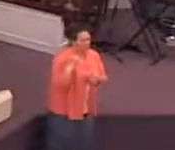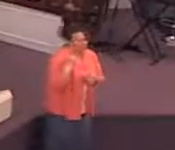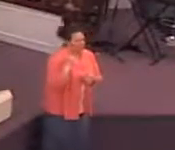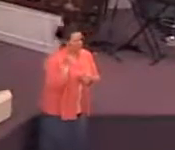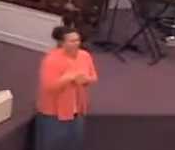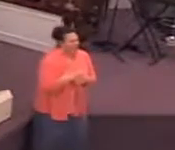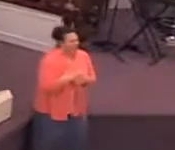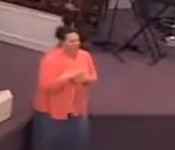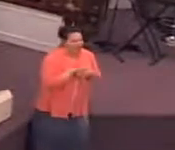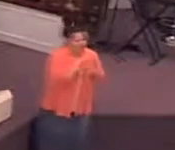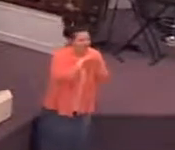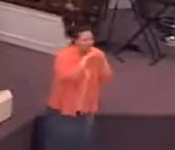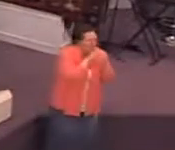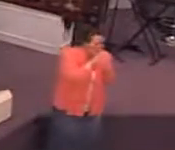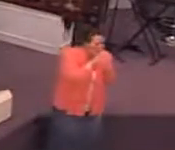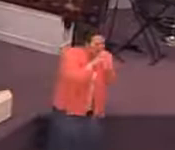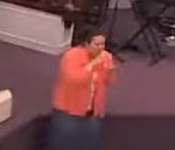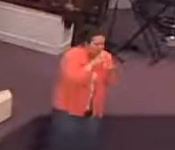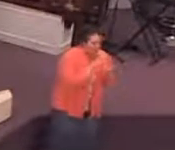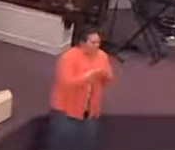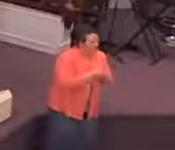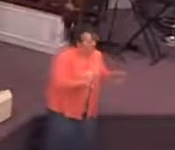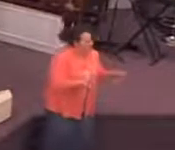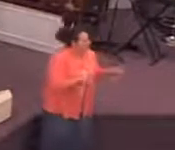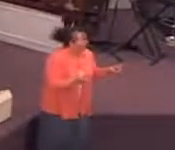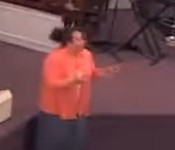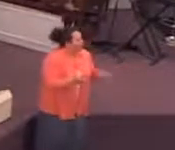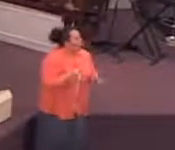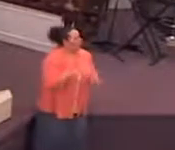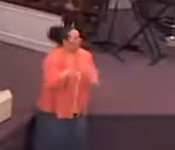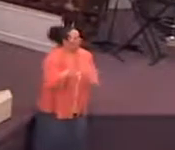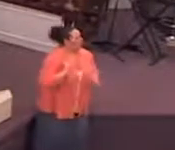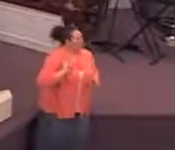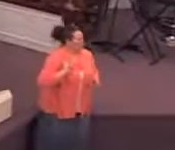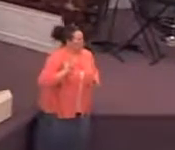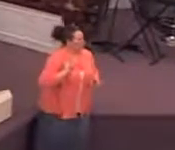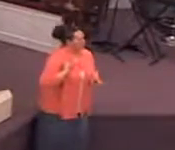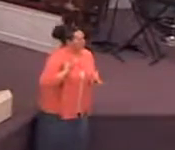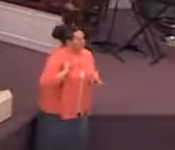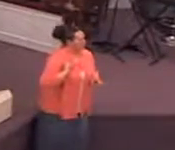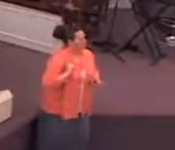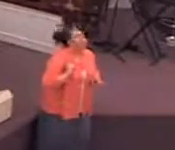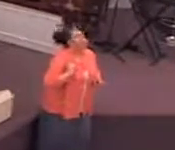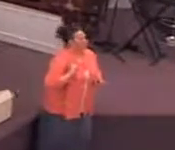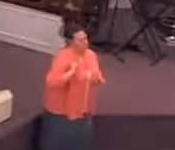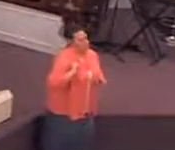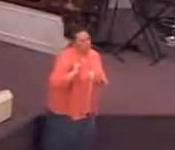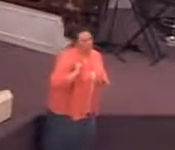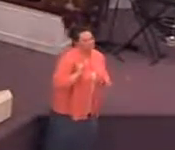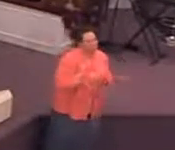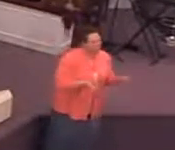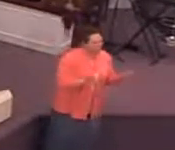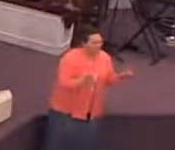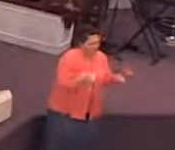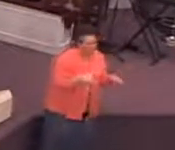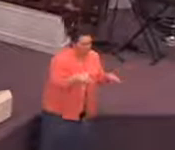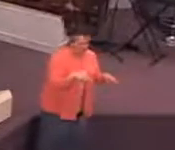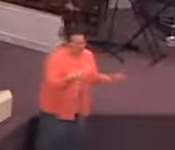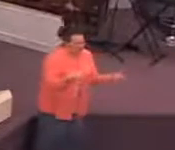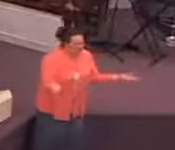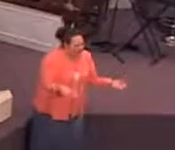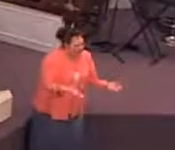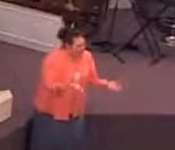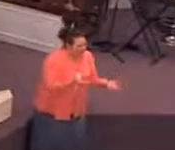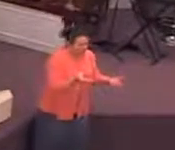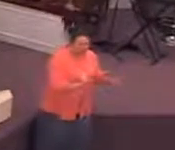We understand the violence and the rage and all the things that are going on right here in our own city. We don't